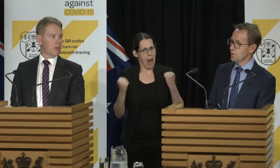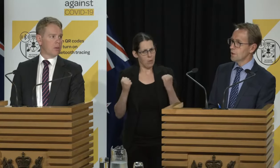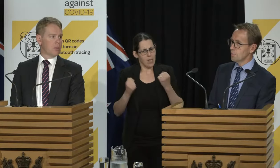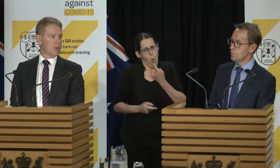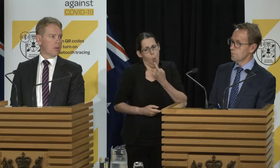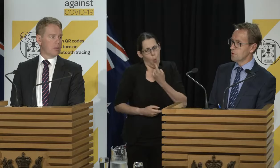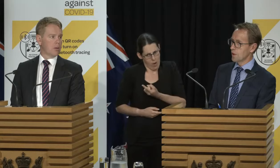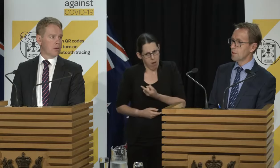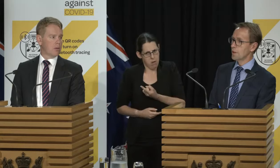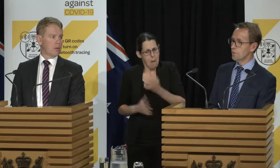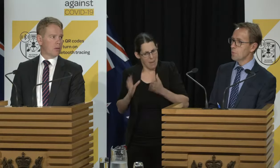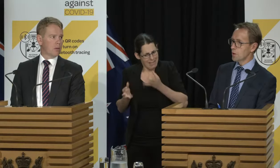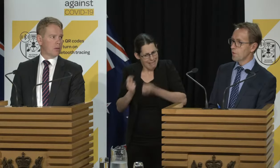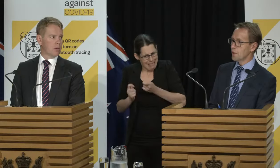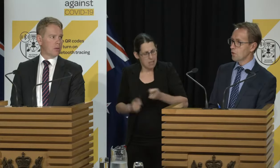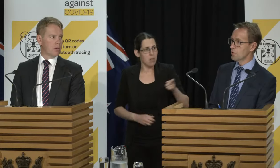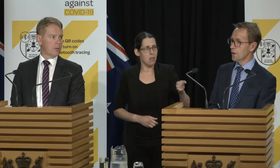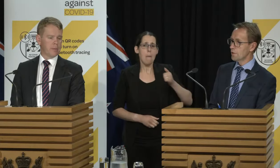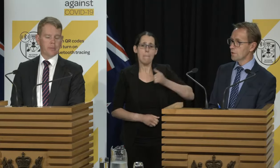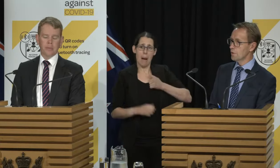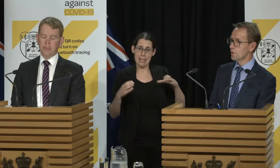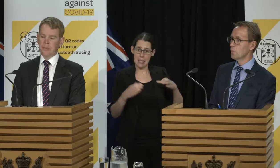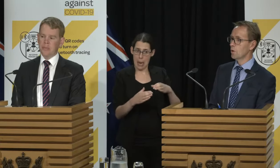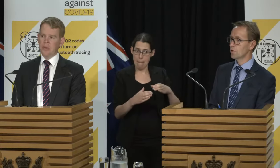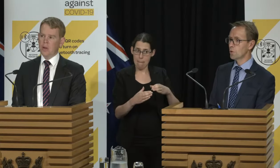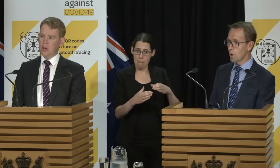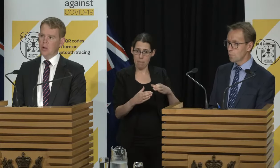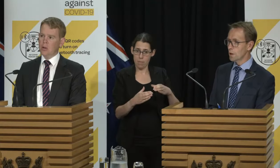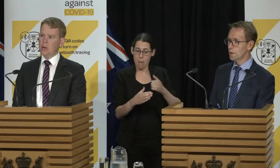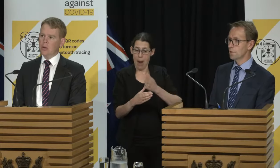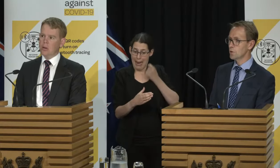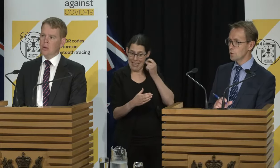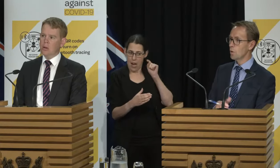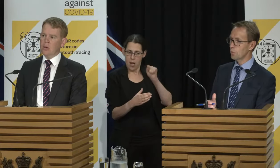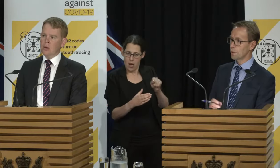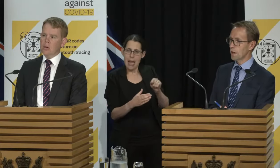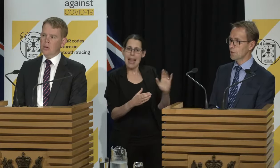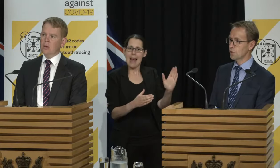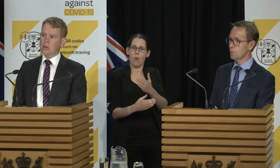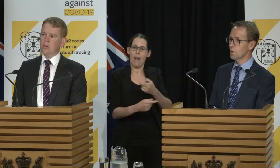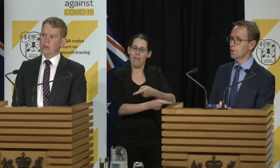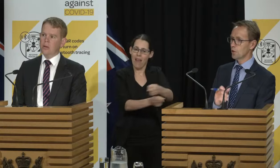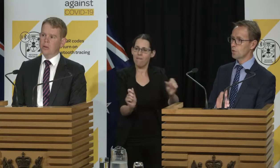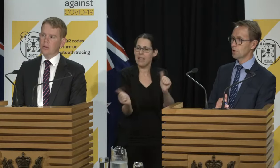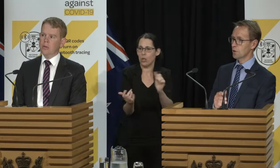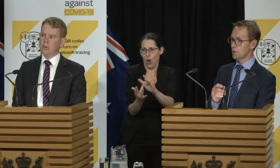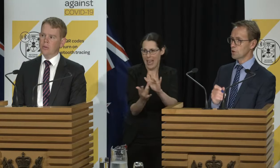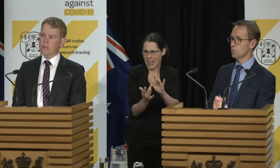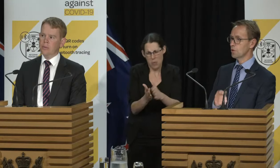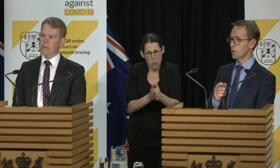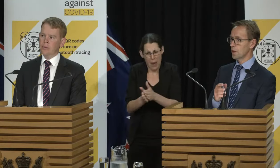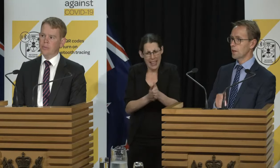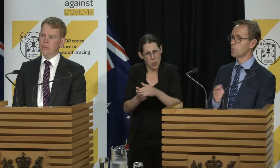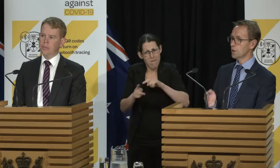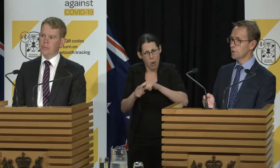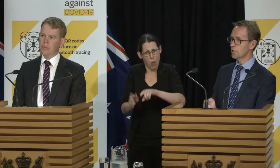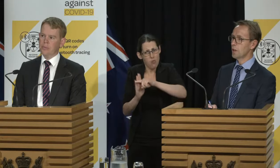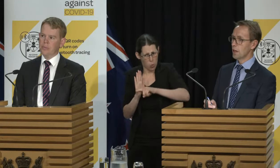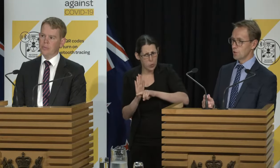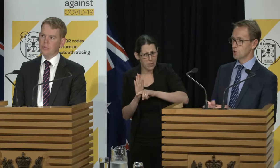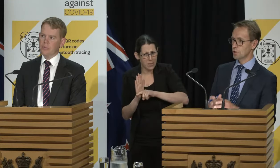is, and the team did say, that everybody they contacted was quite willing to do what was being asked of them. So I don't think the issue is a lack